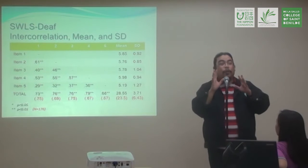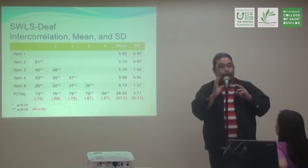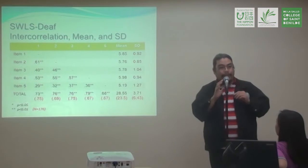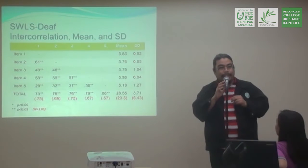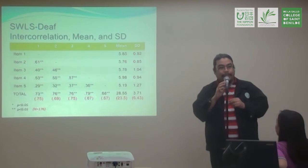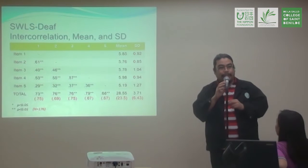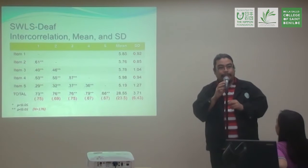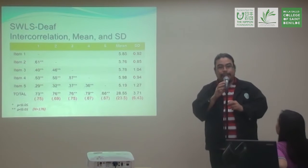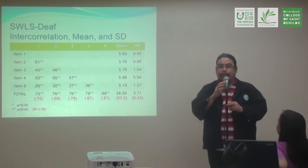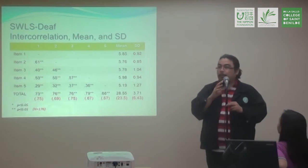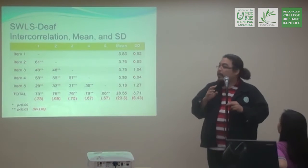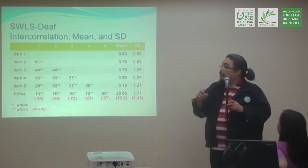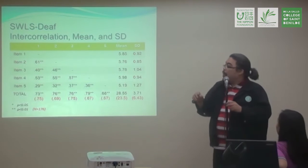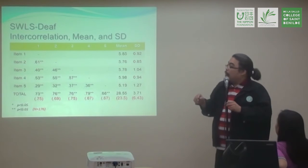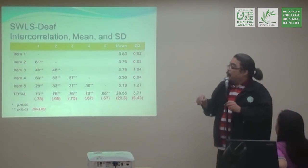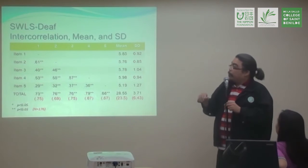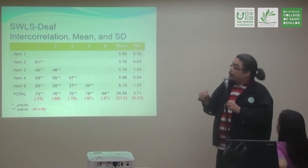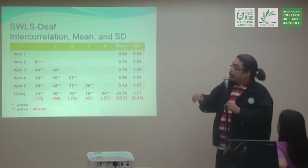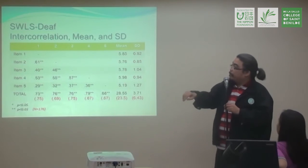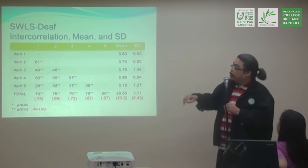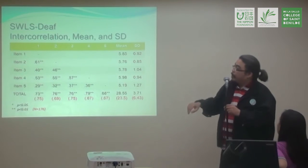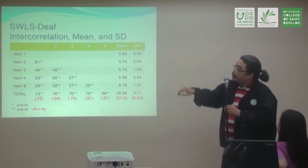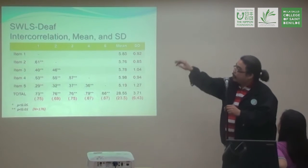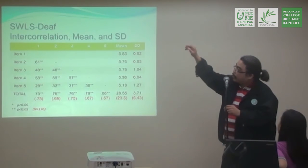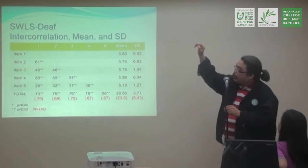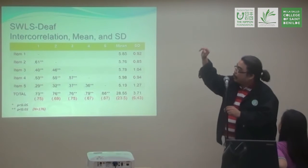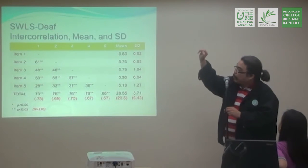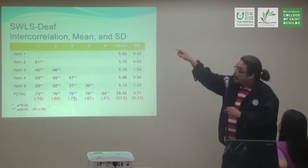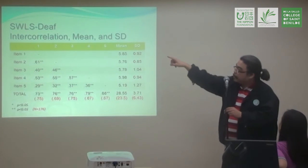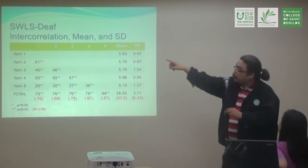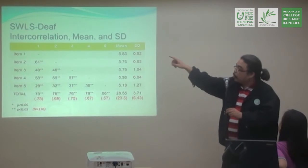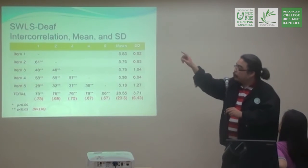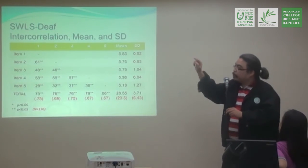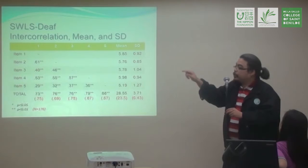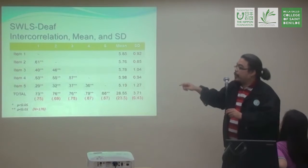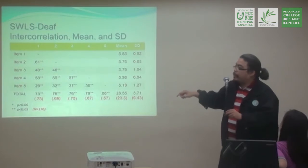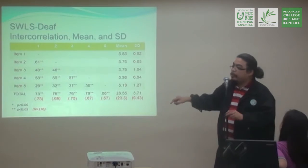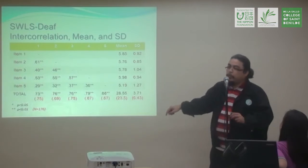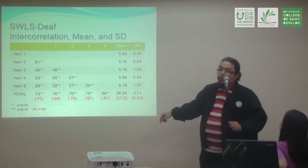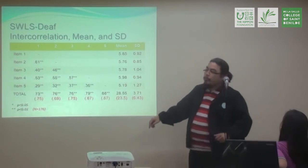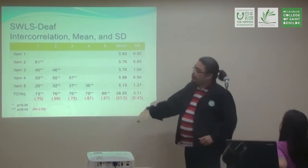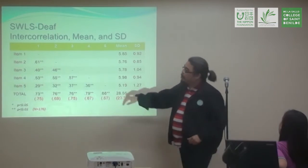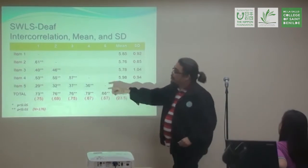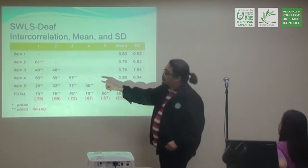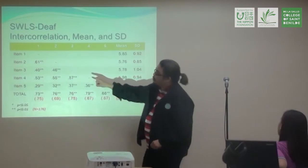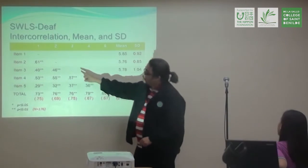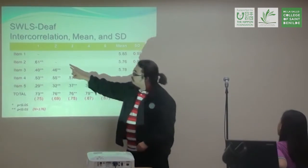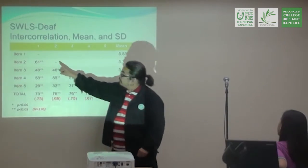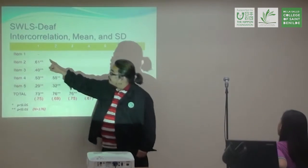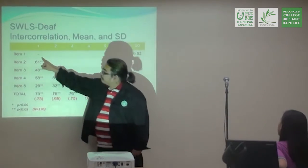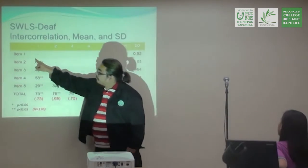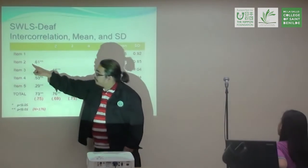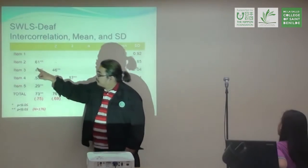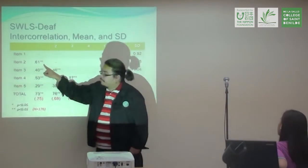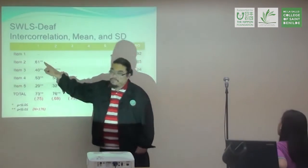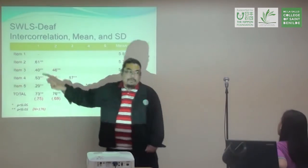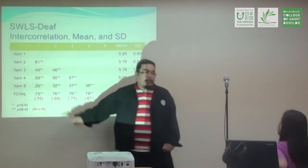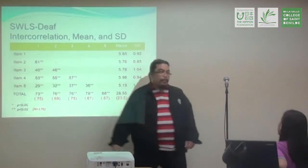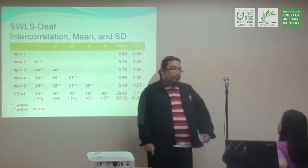the correlations. Now, for example, item 1 versus item 2,